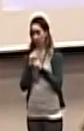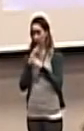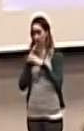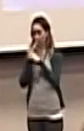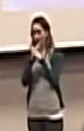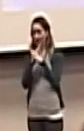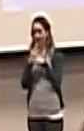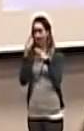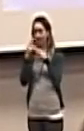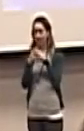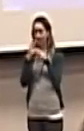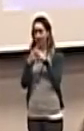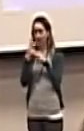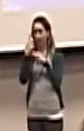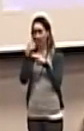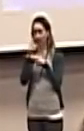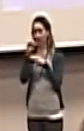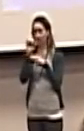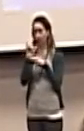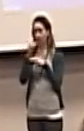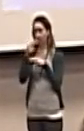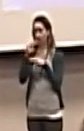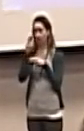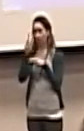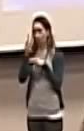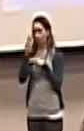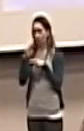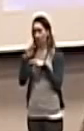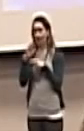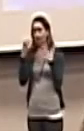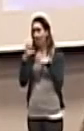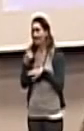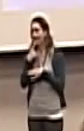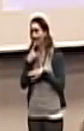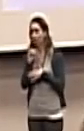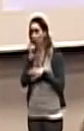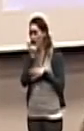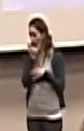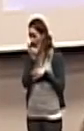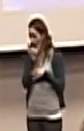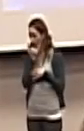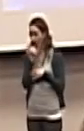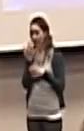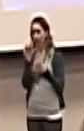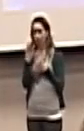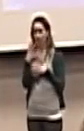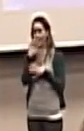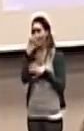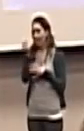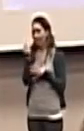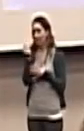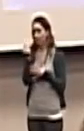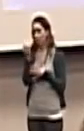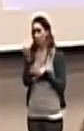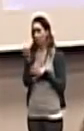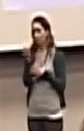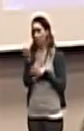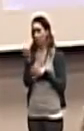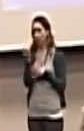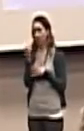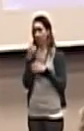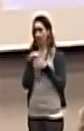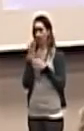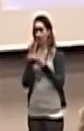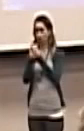Ron indicated. They didn't want it mispronounced. They didn't want it blasphemed. And so, in their translations, they